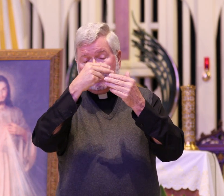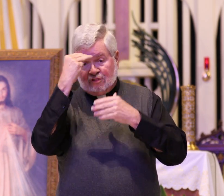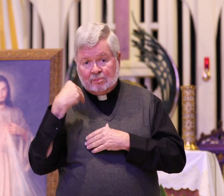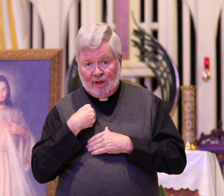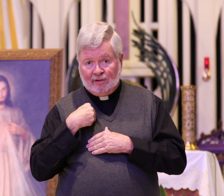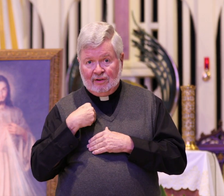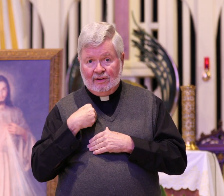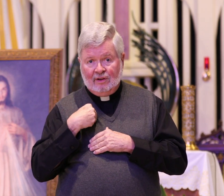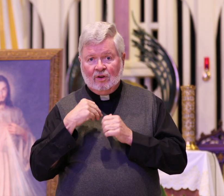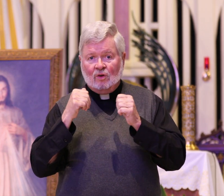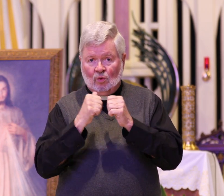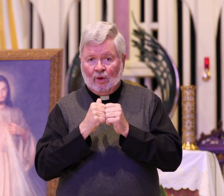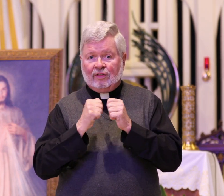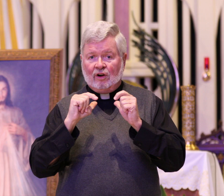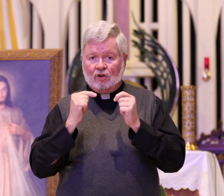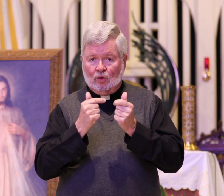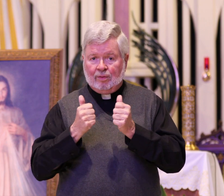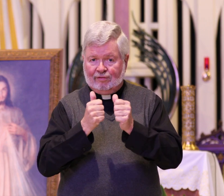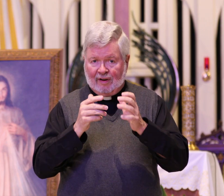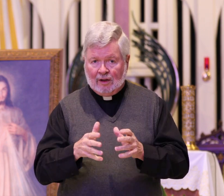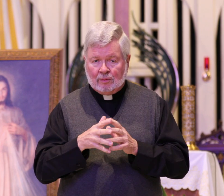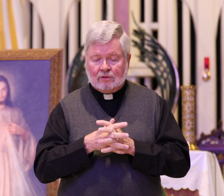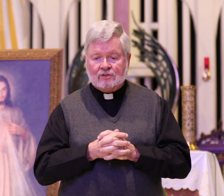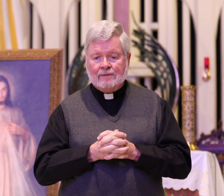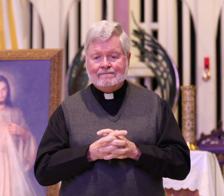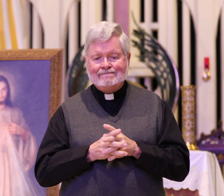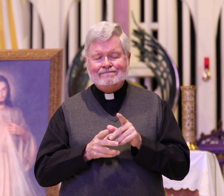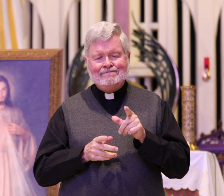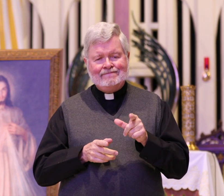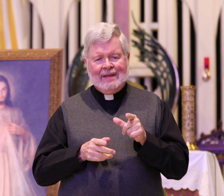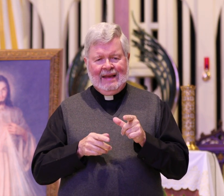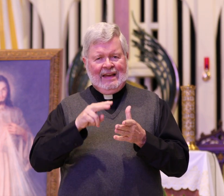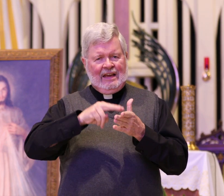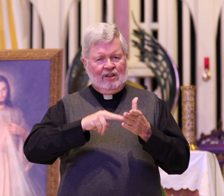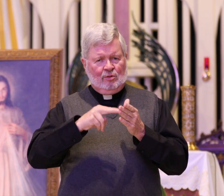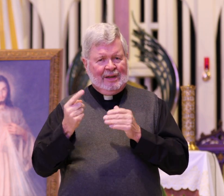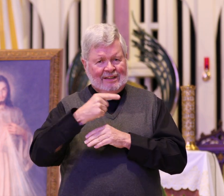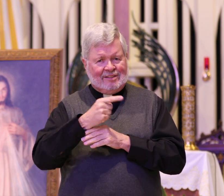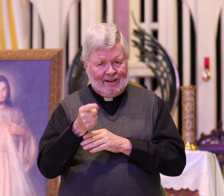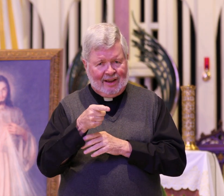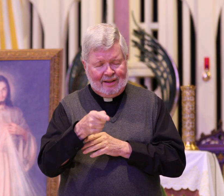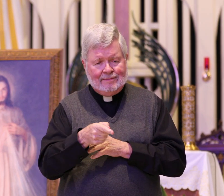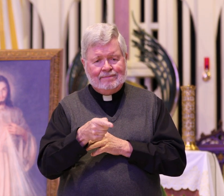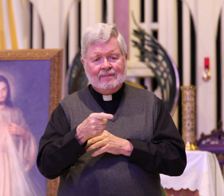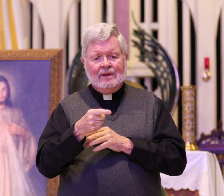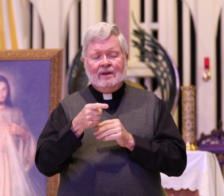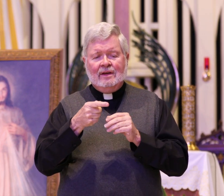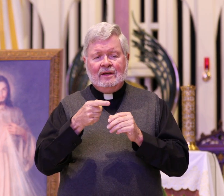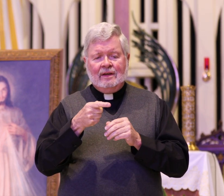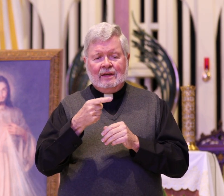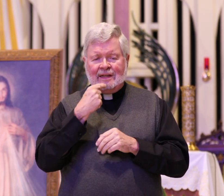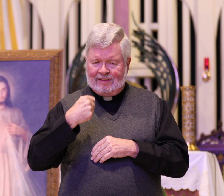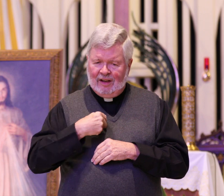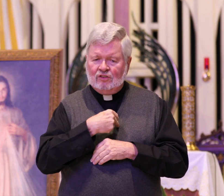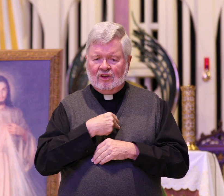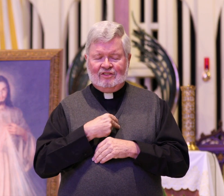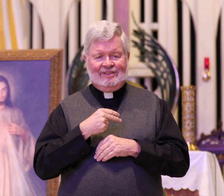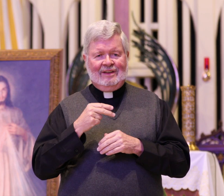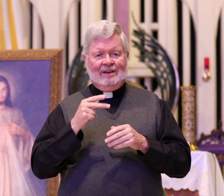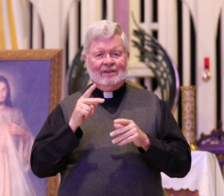Blessed Mother with a group of followers. In the reading today, it tells us that